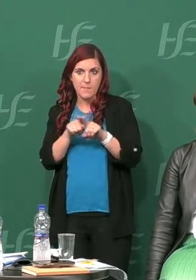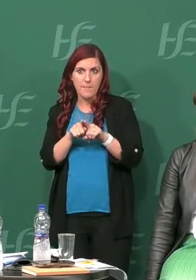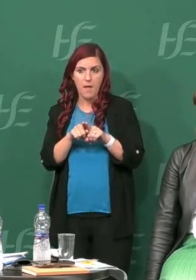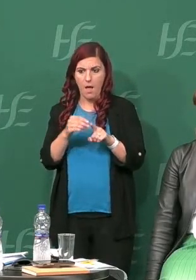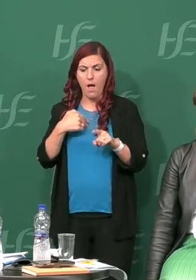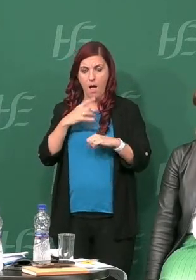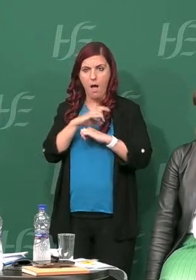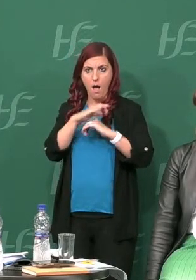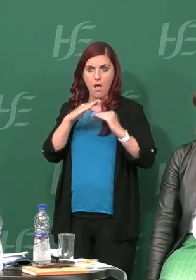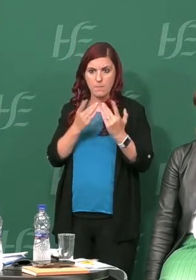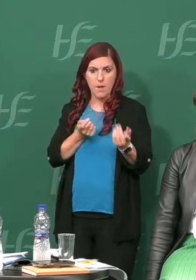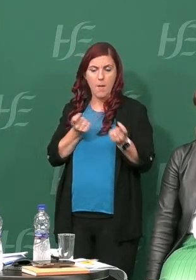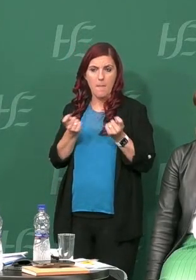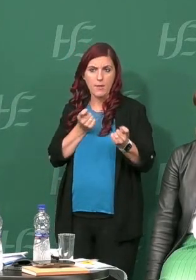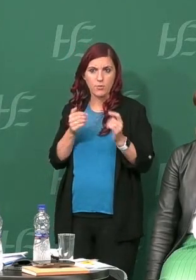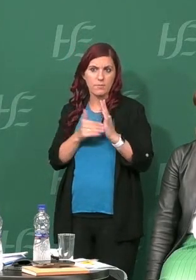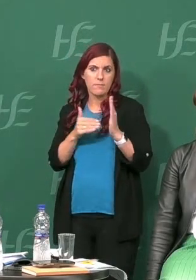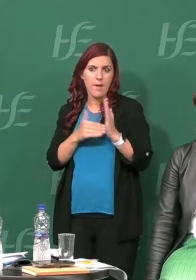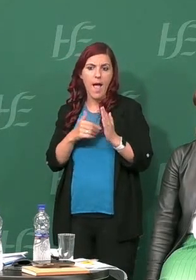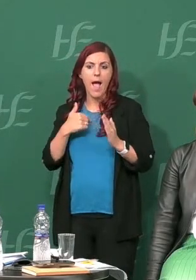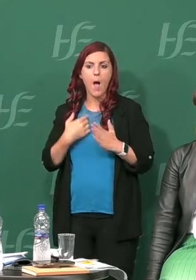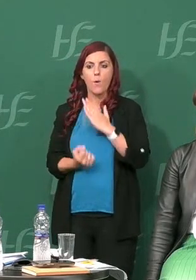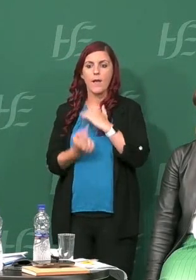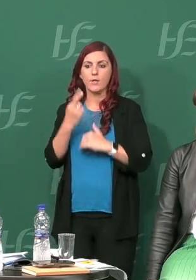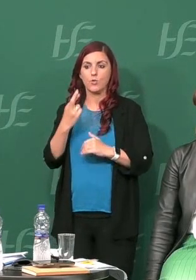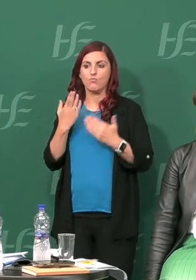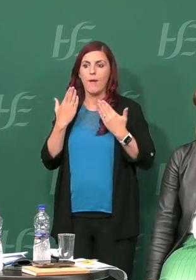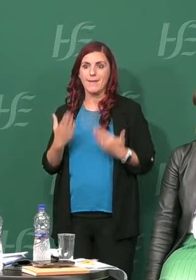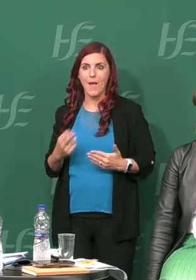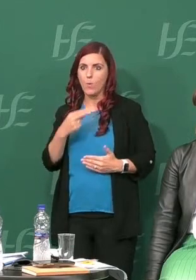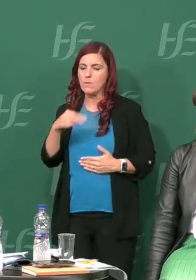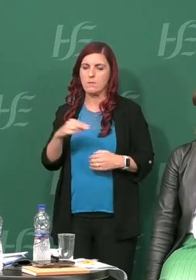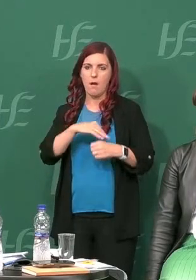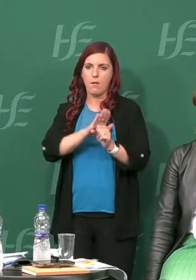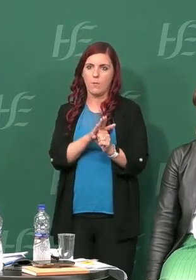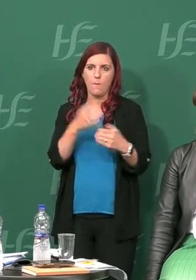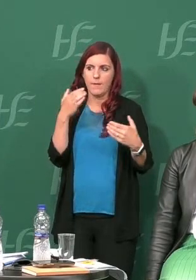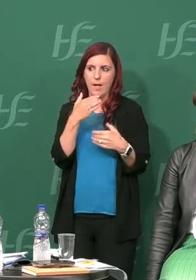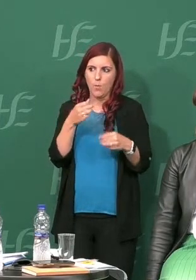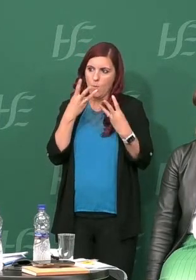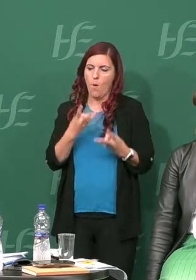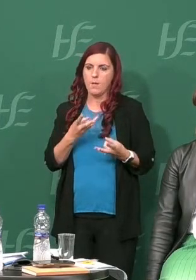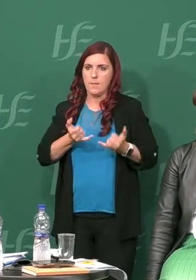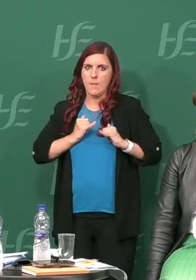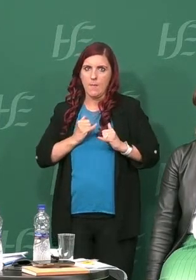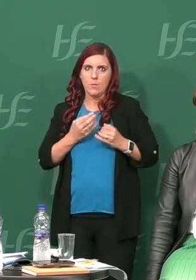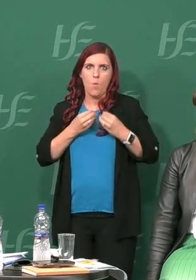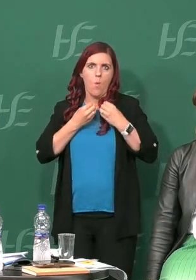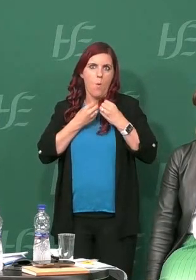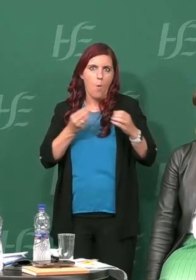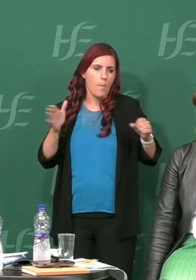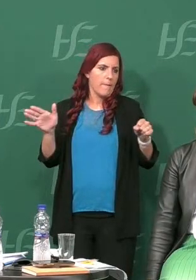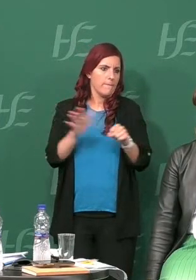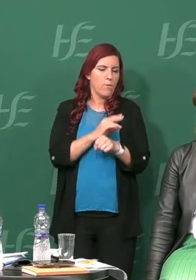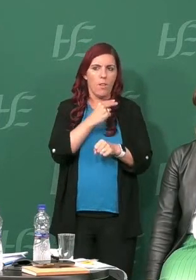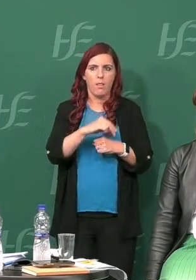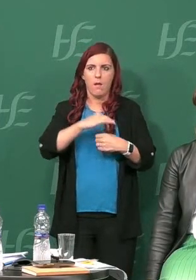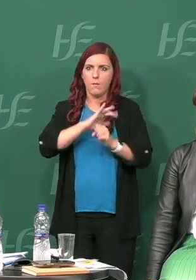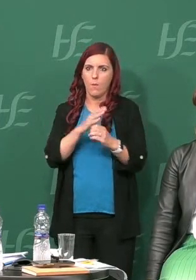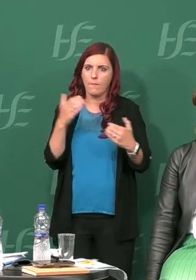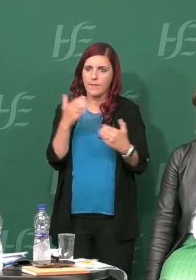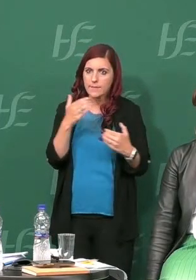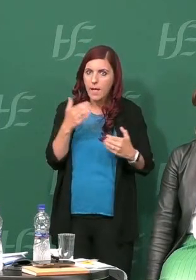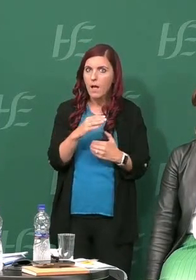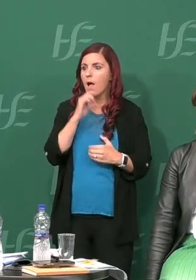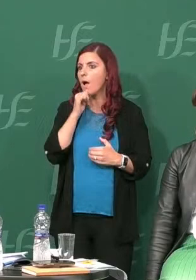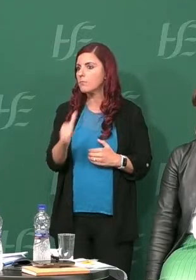managing. Our issue right now at this point in time is non-COVID care. We want to get back to non-COVID care. We haven't given any direction out to the